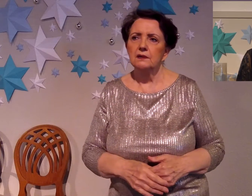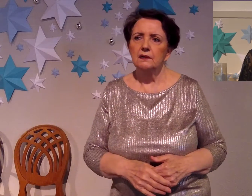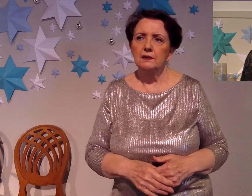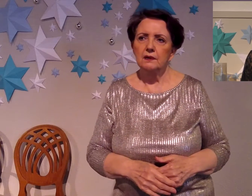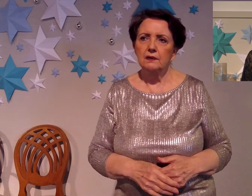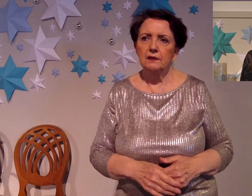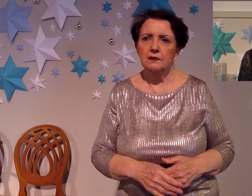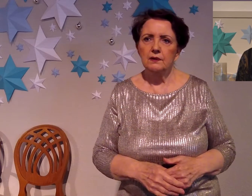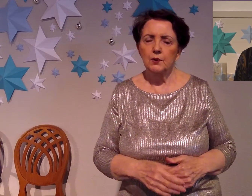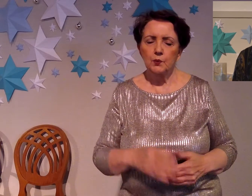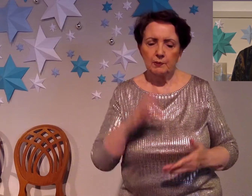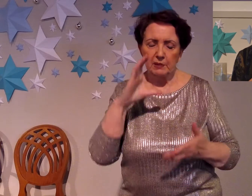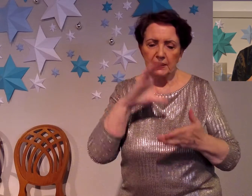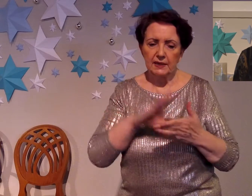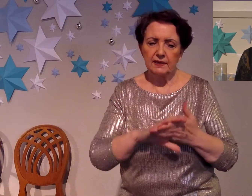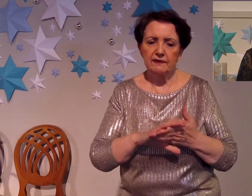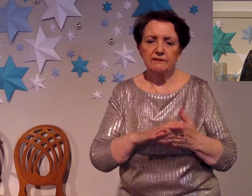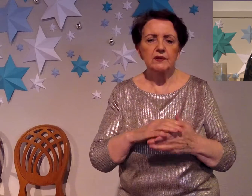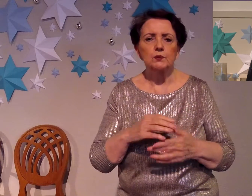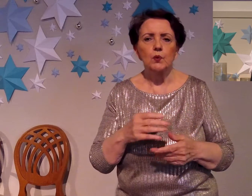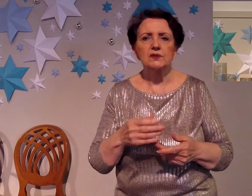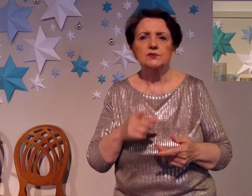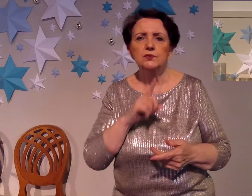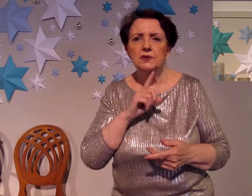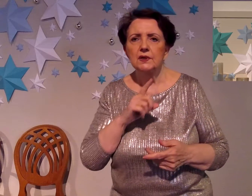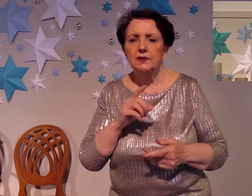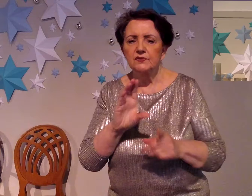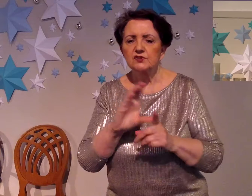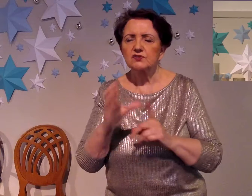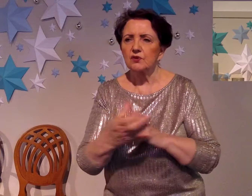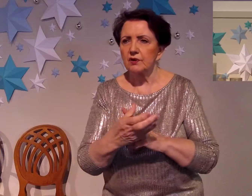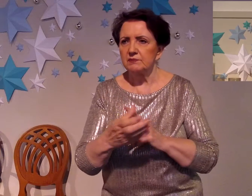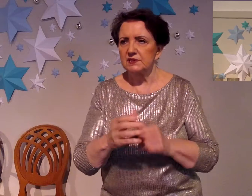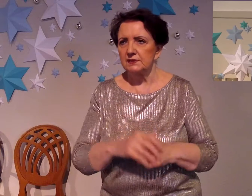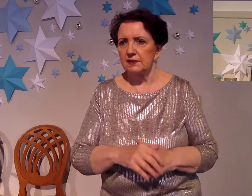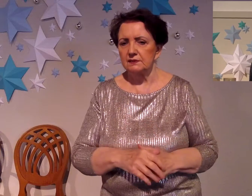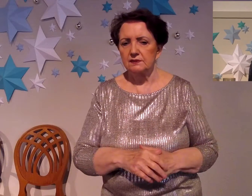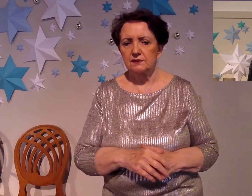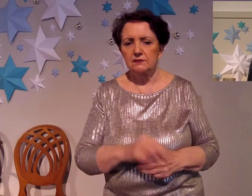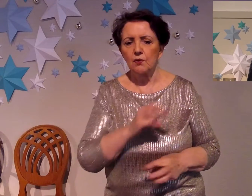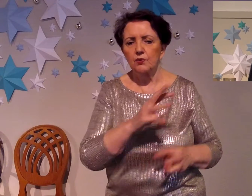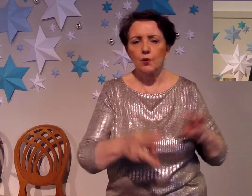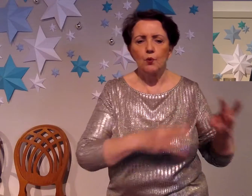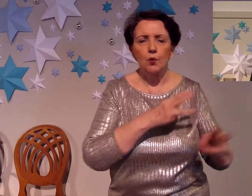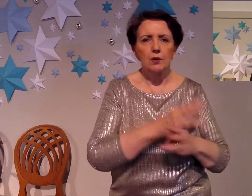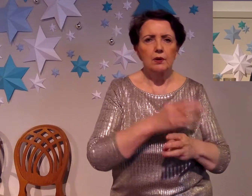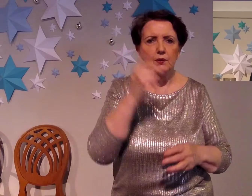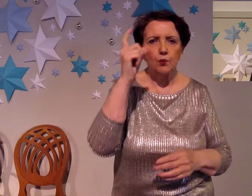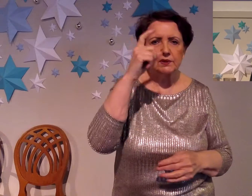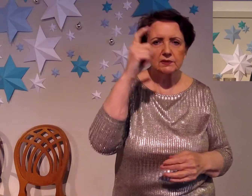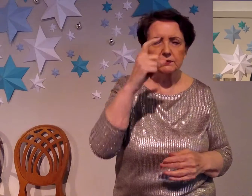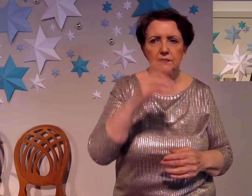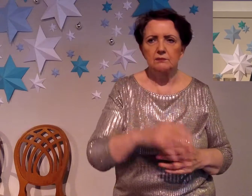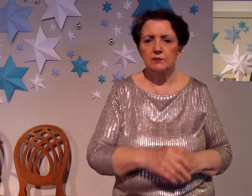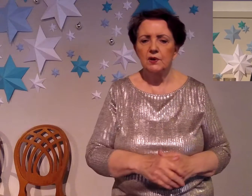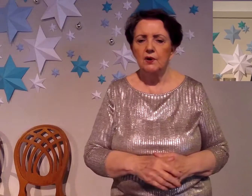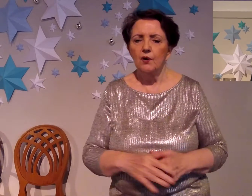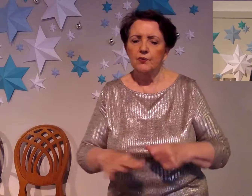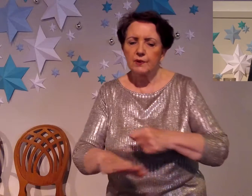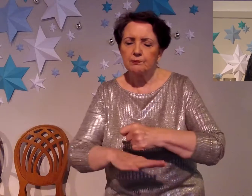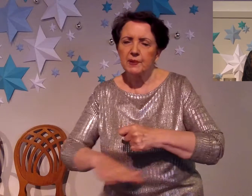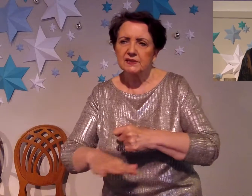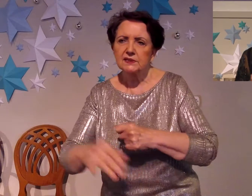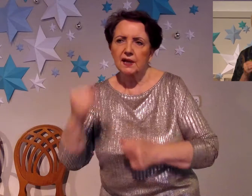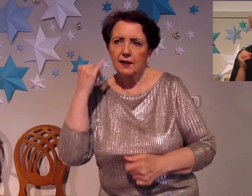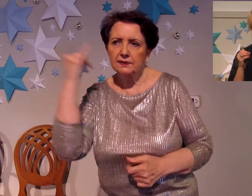belief in appearances, when we succumb to the worldly wisdom, when we succumb to the fundamental